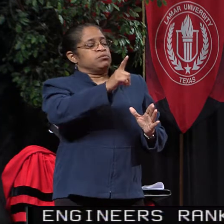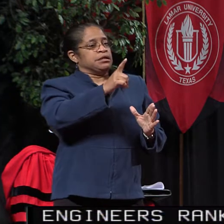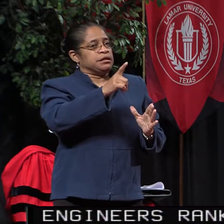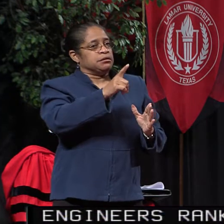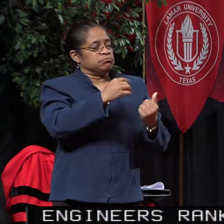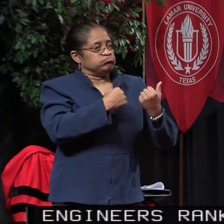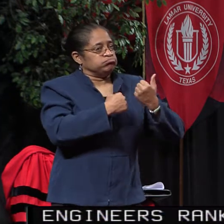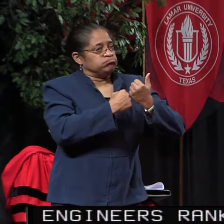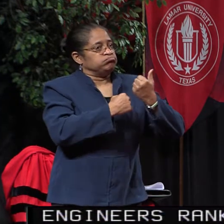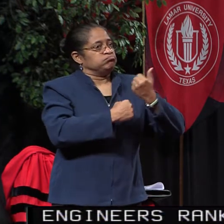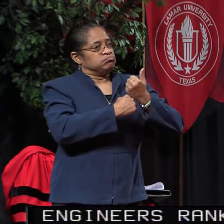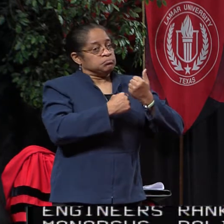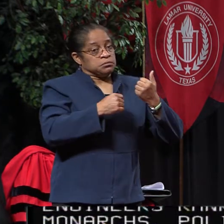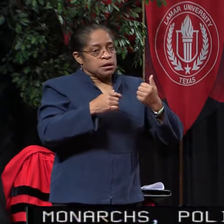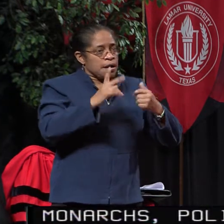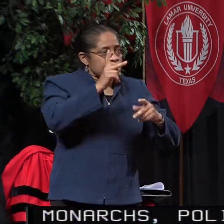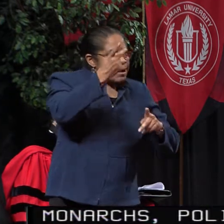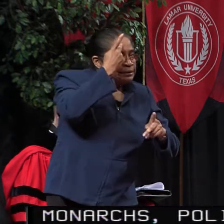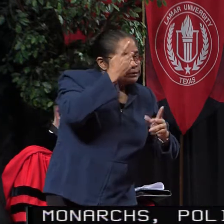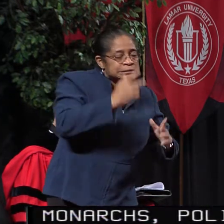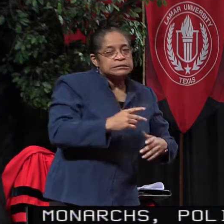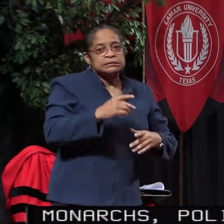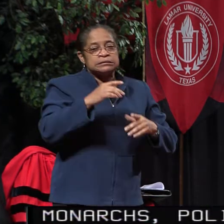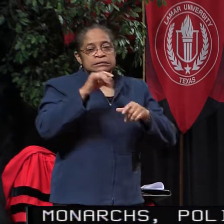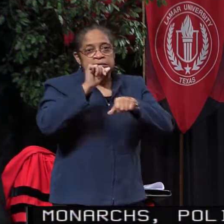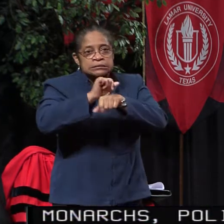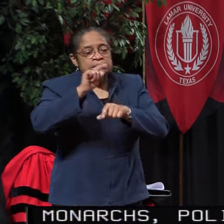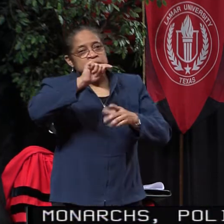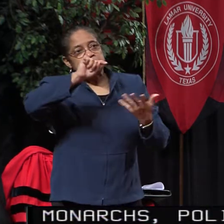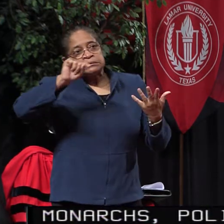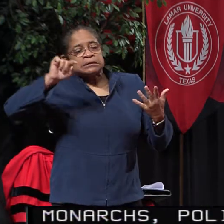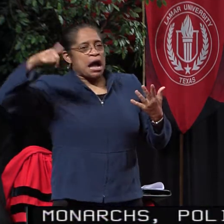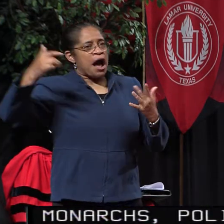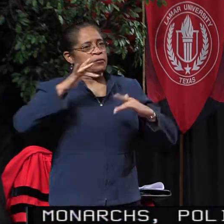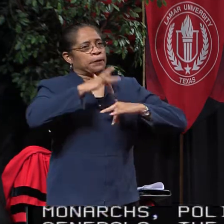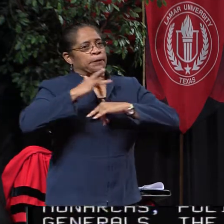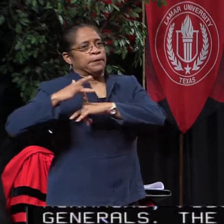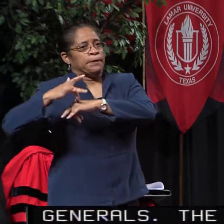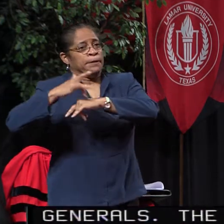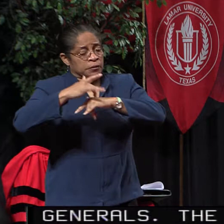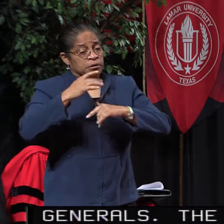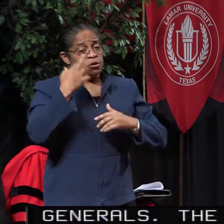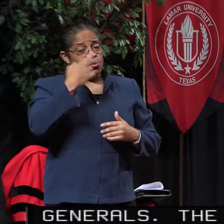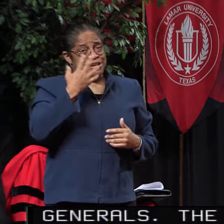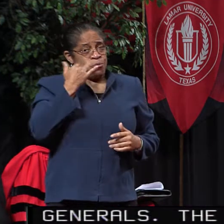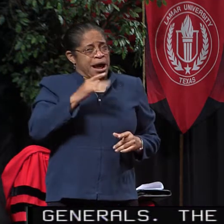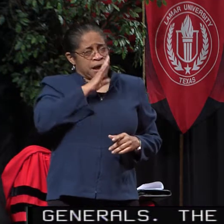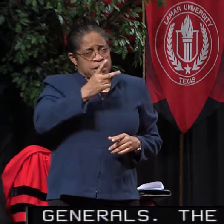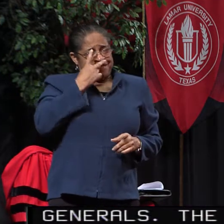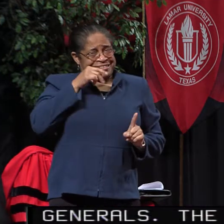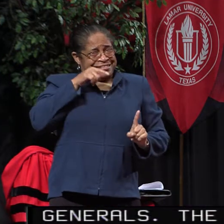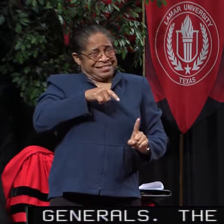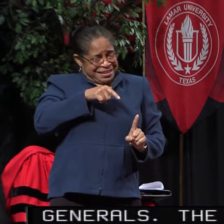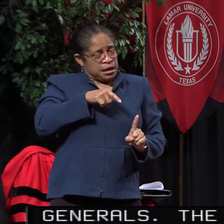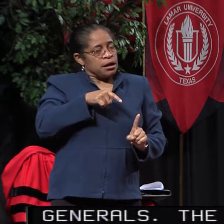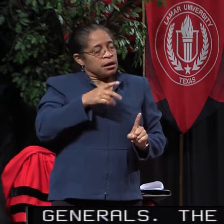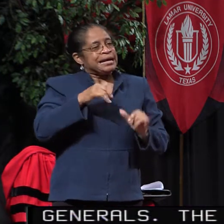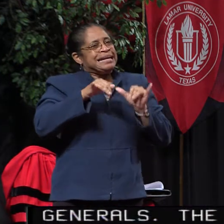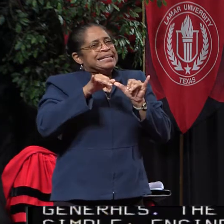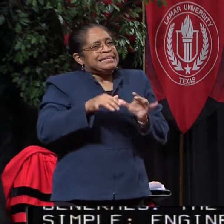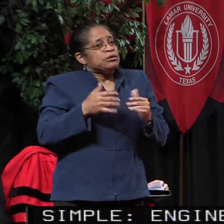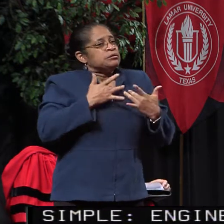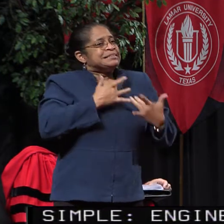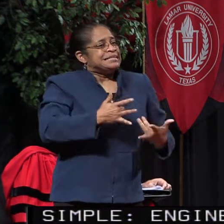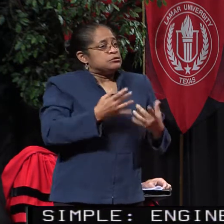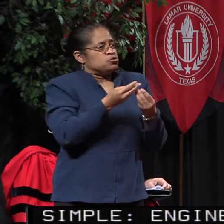monarchs, politicians, and generals. The reason for this is simple. Engineers normally solve